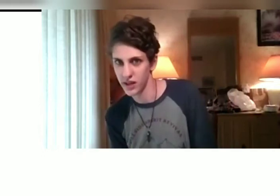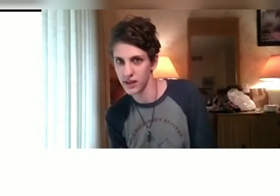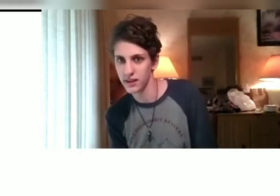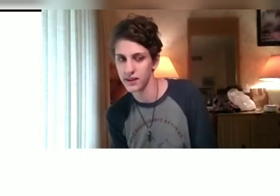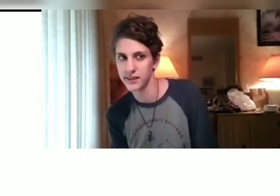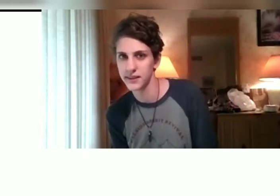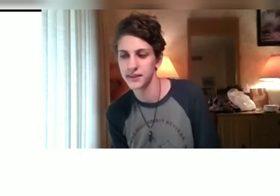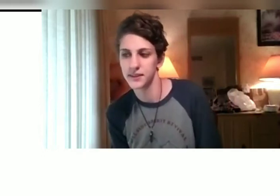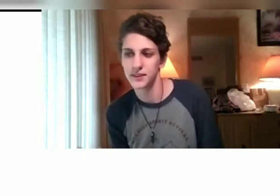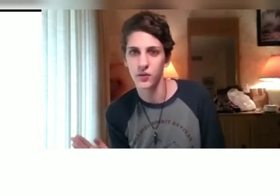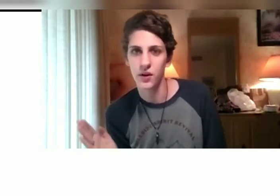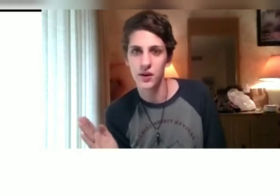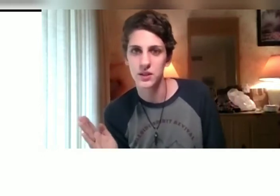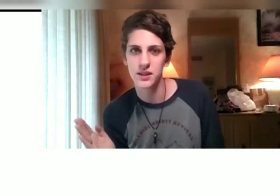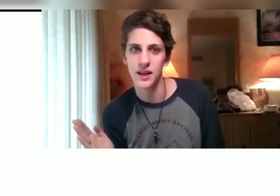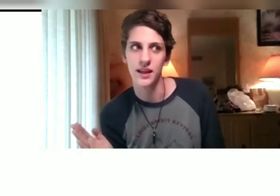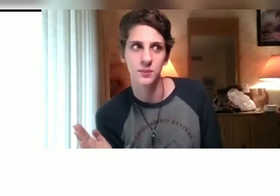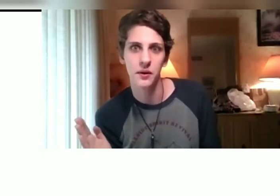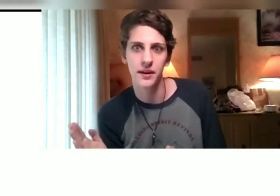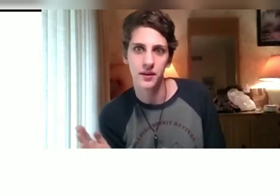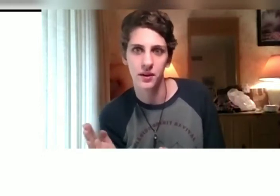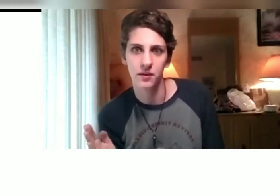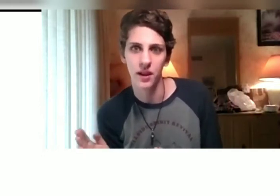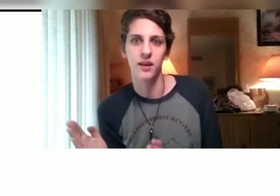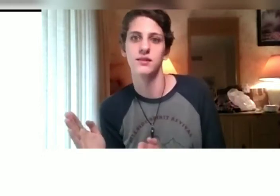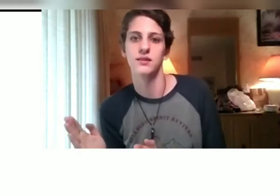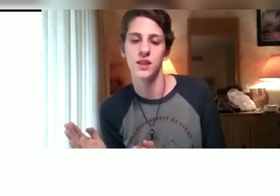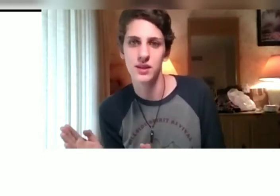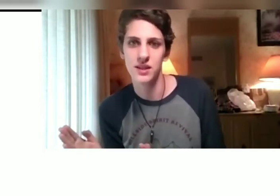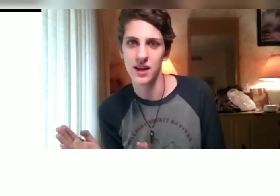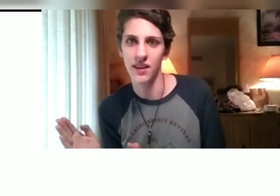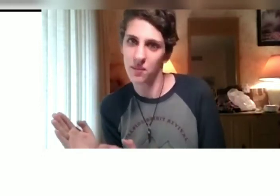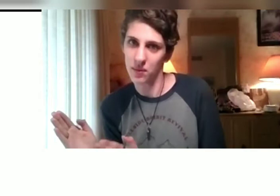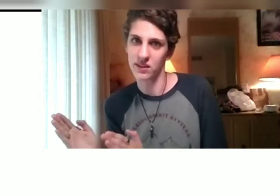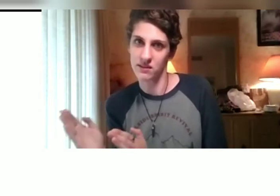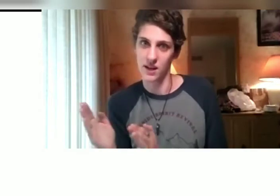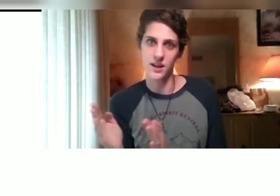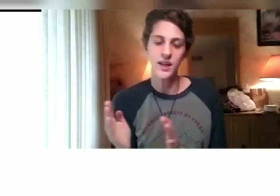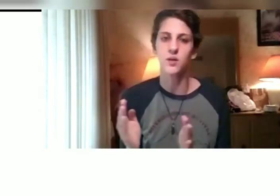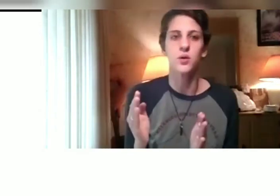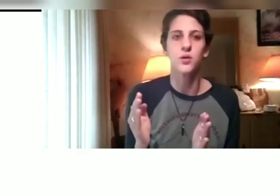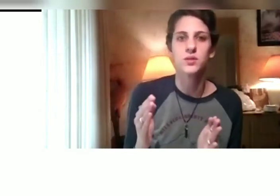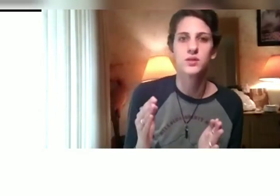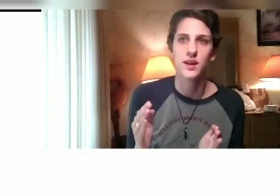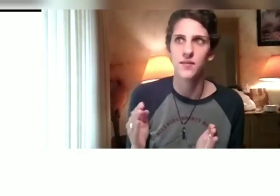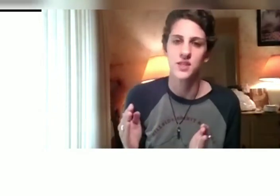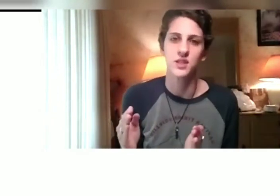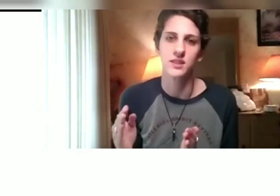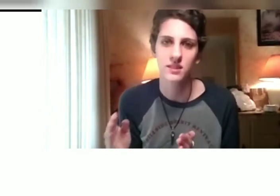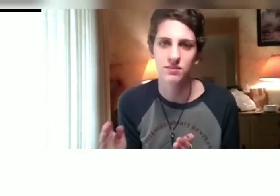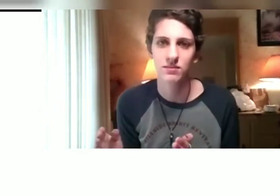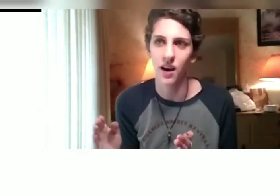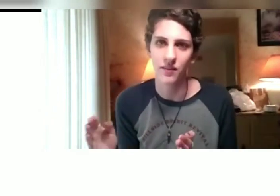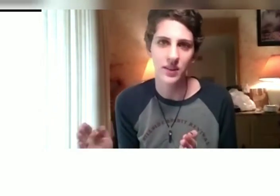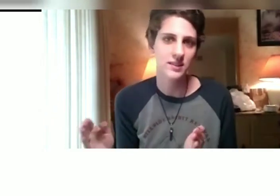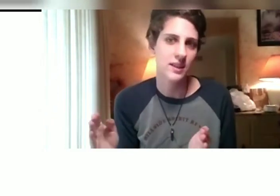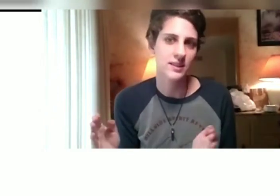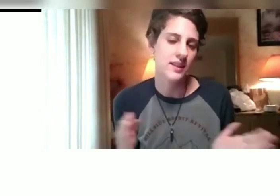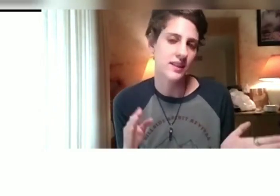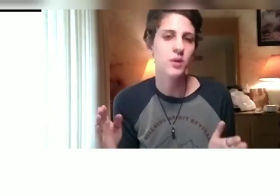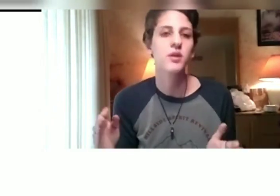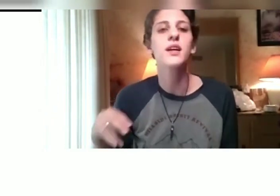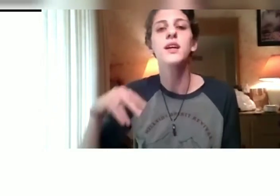party. So if you're going to a dance party, I don't know if like you would sign that and be really redundant, or if it's just